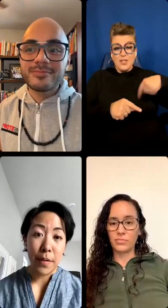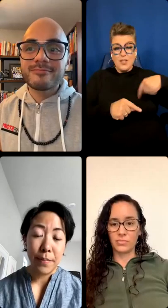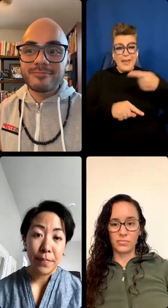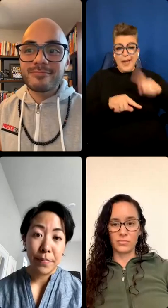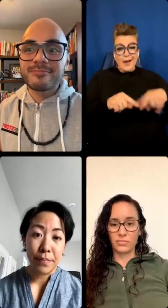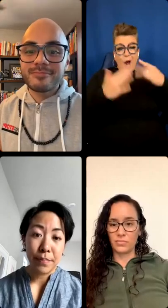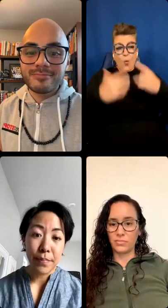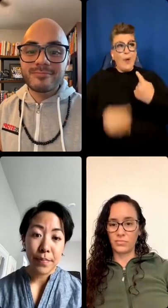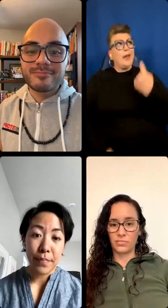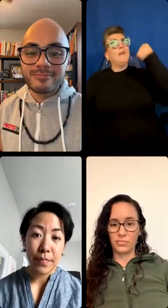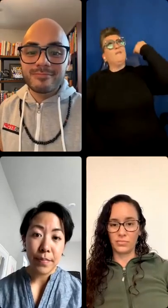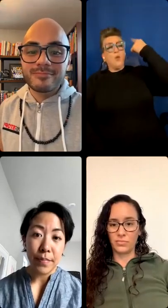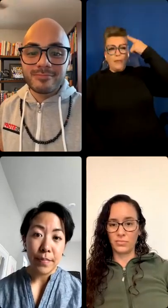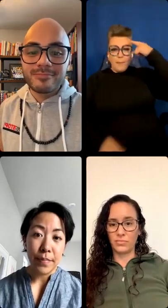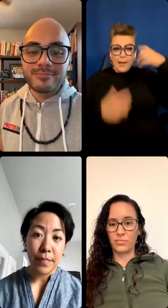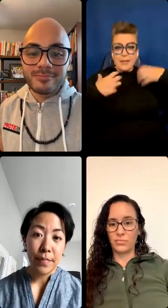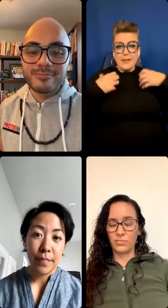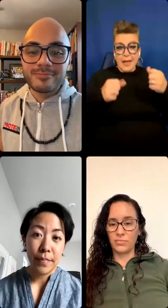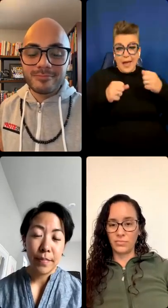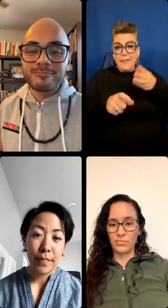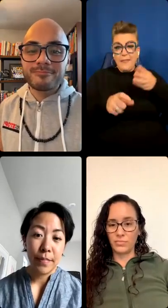catch up.